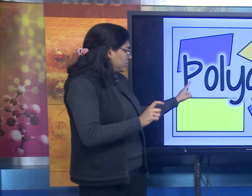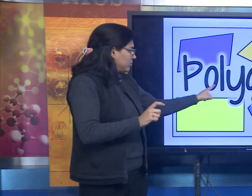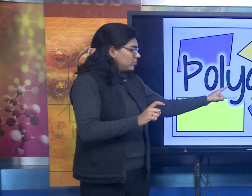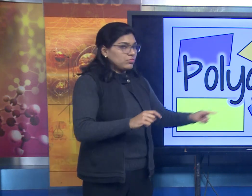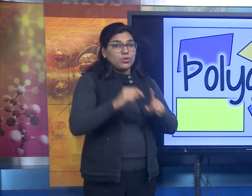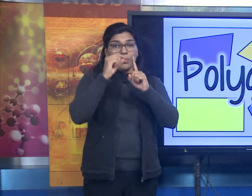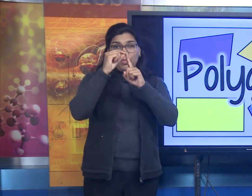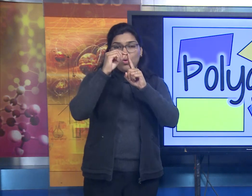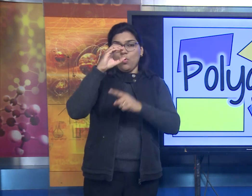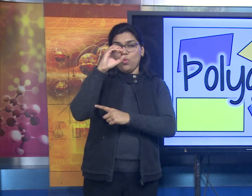word